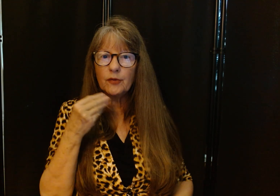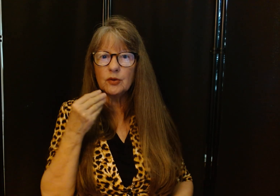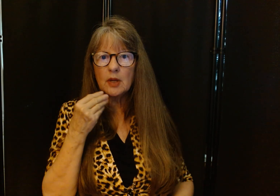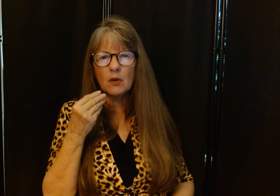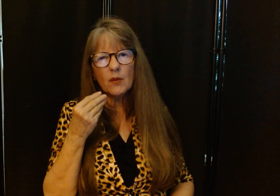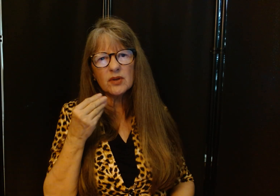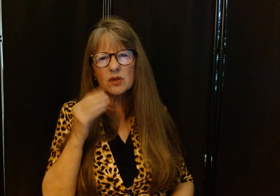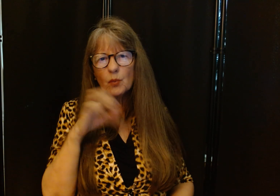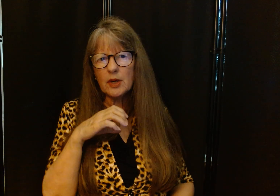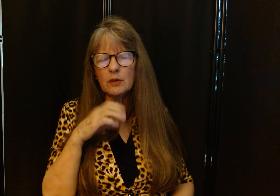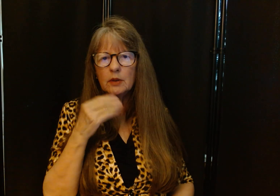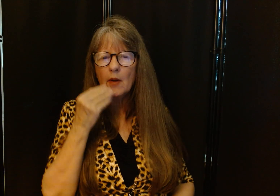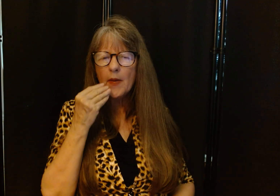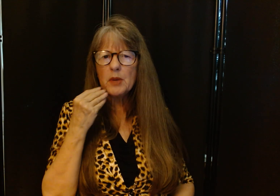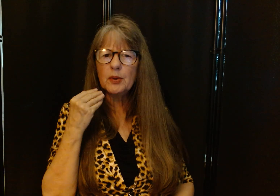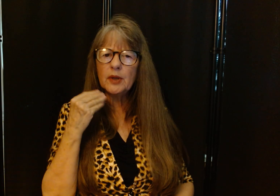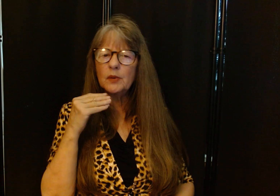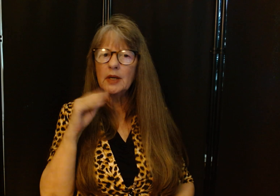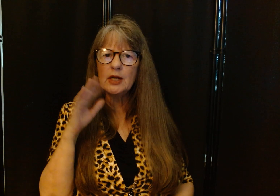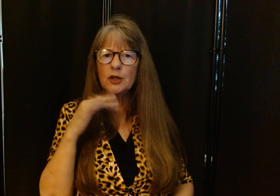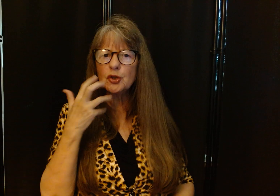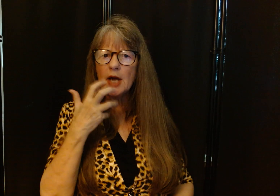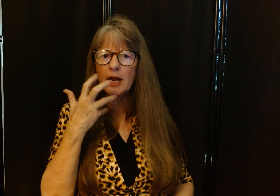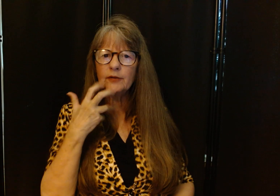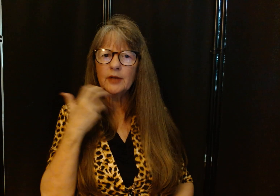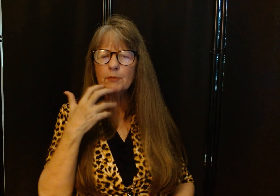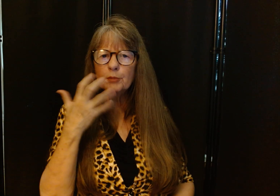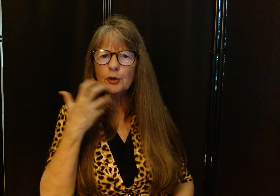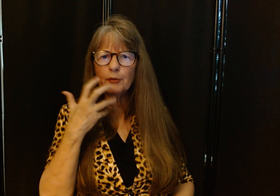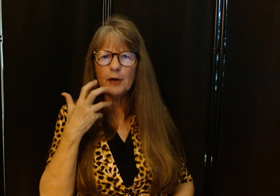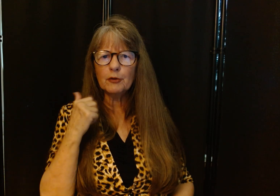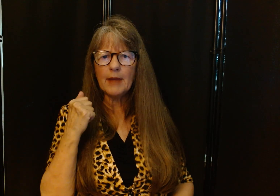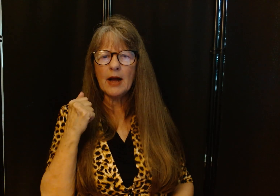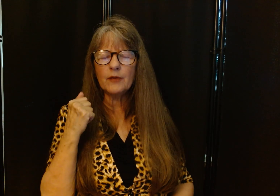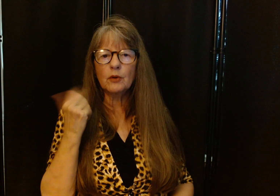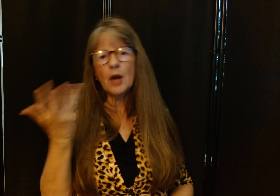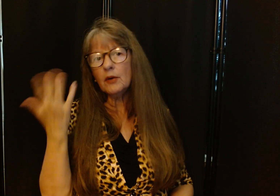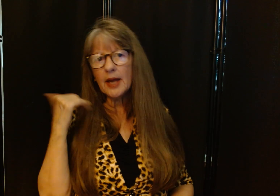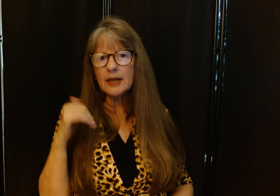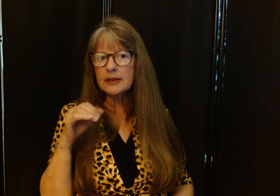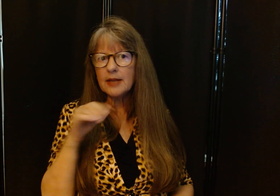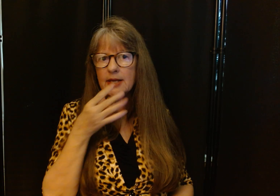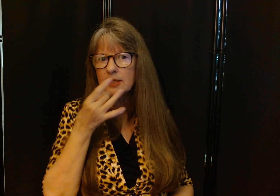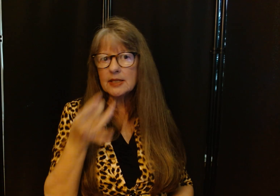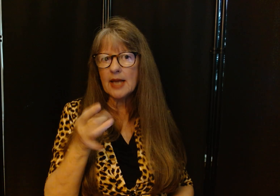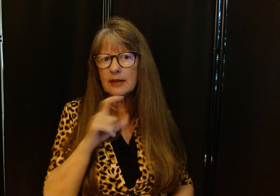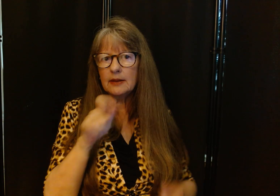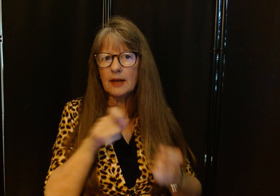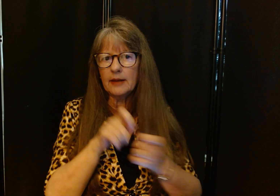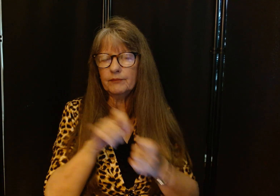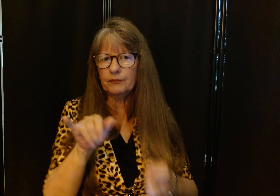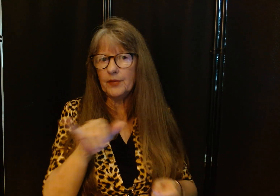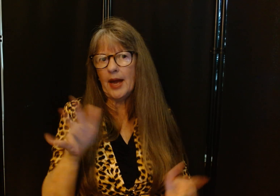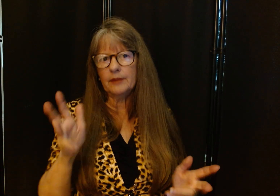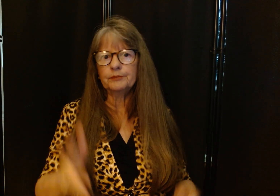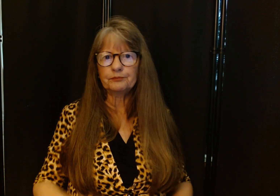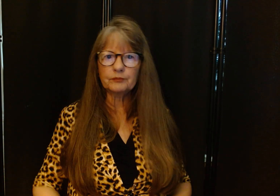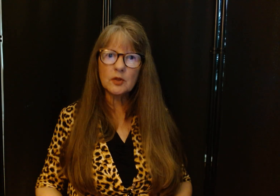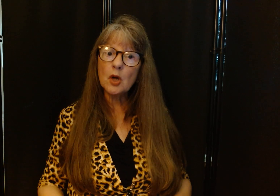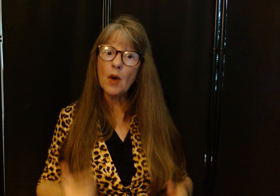think, oh, this is weird, and you put it, and as you kind of put it around your mouth, you're going, oh yeah, it tastes exactly like that. So